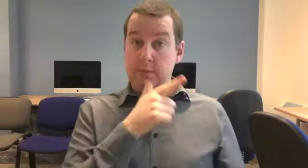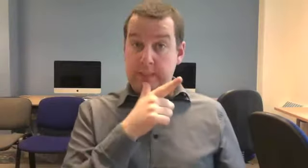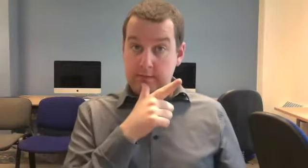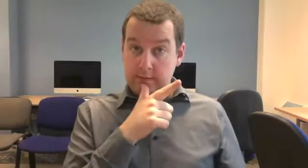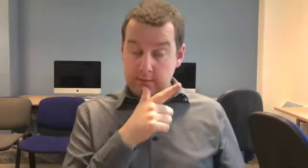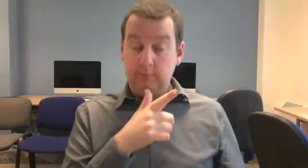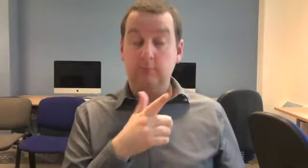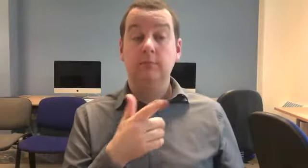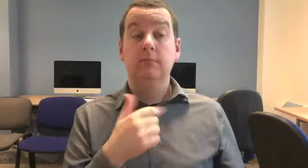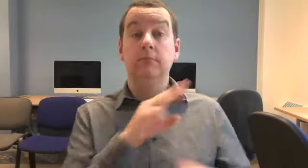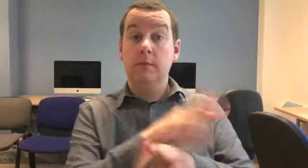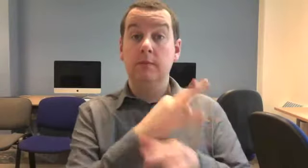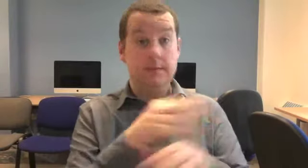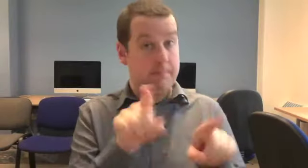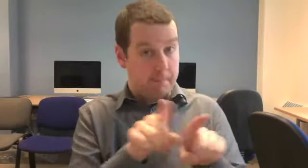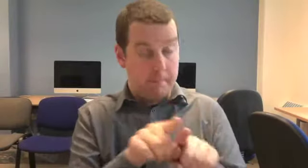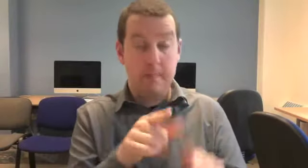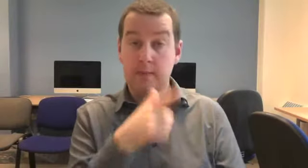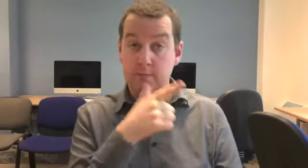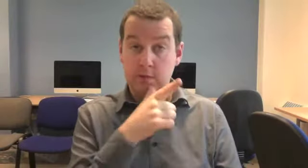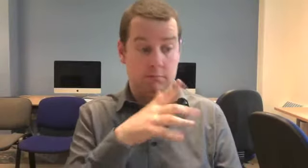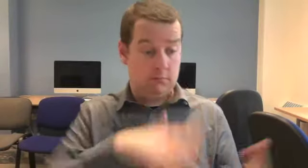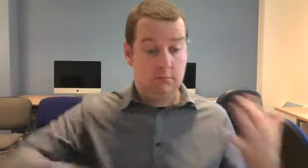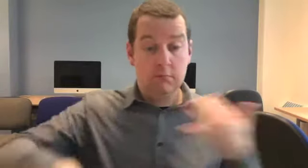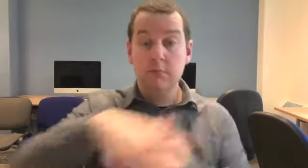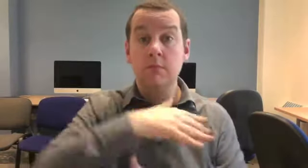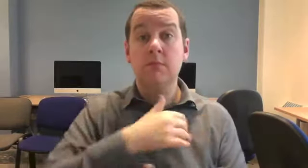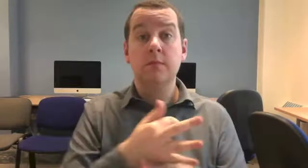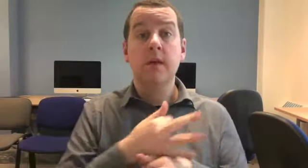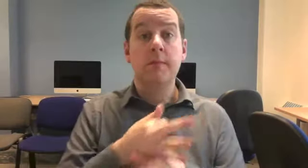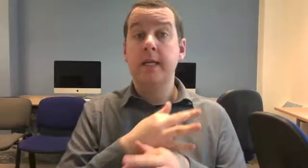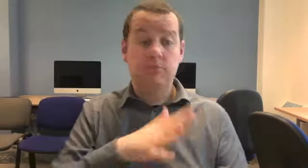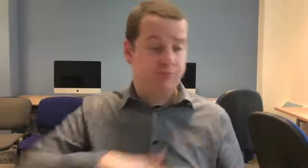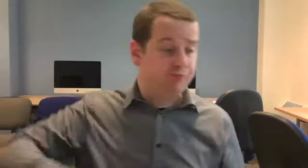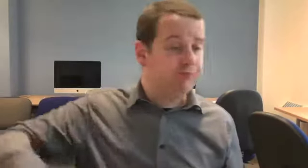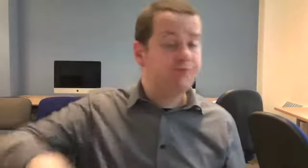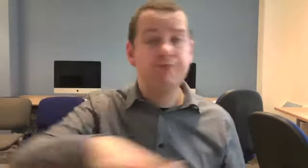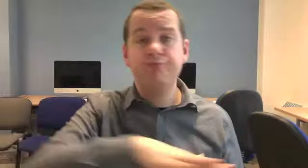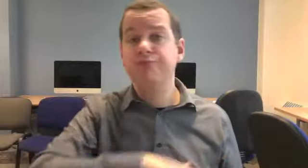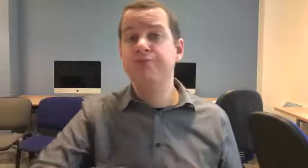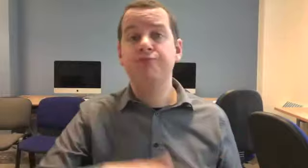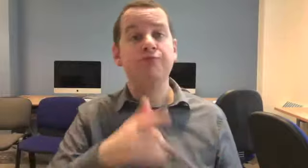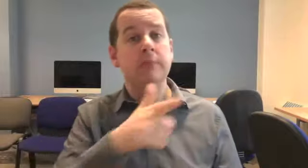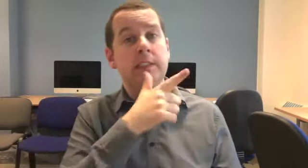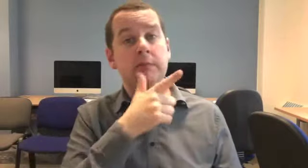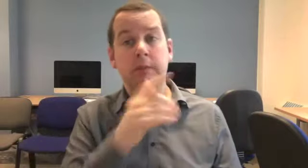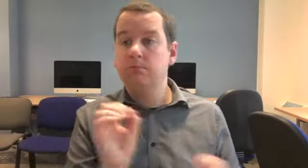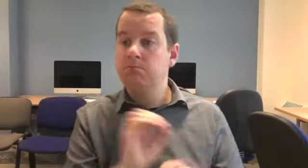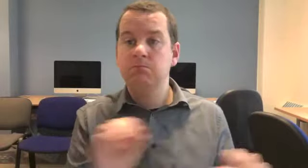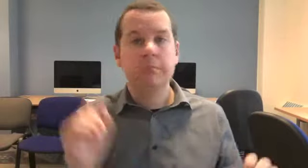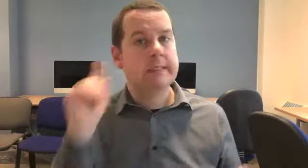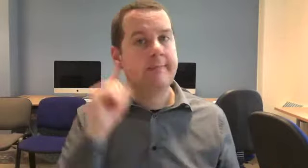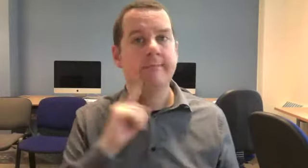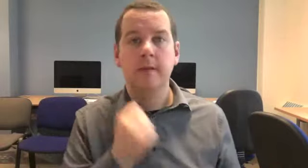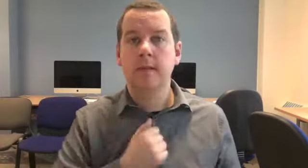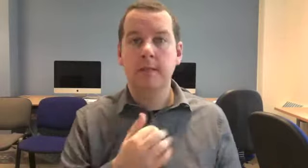So I'm hearing. My parents are also hearing, and in my extended family, we're all hearing. There's no